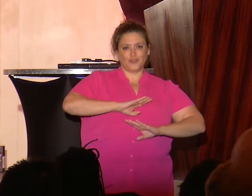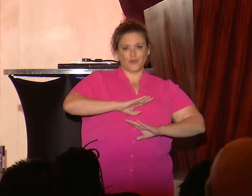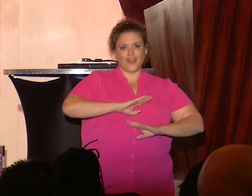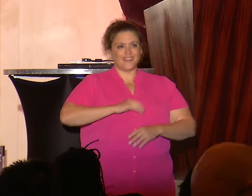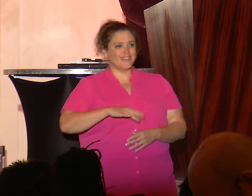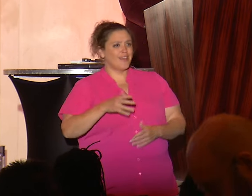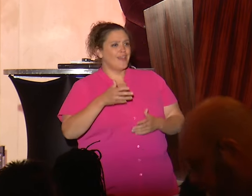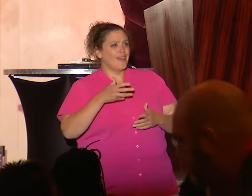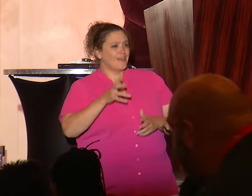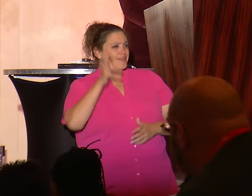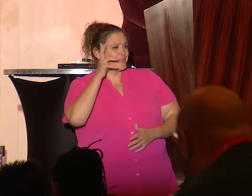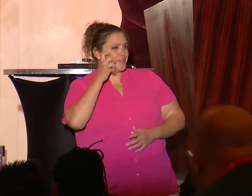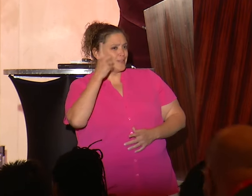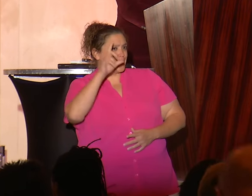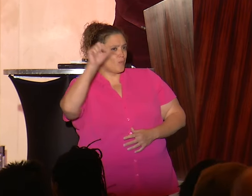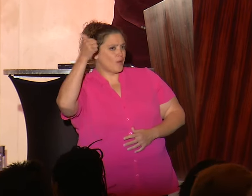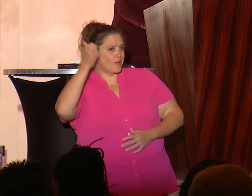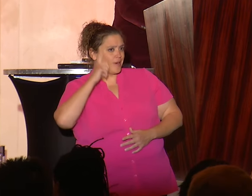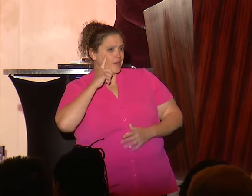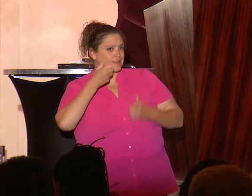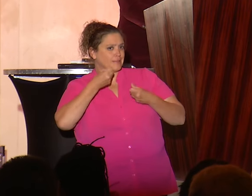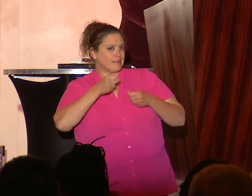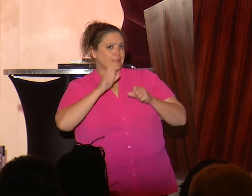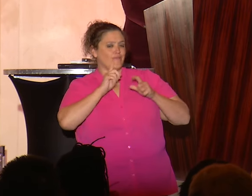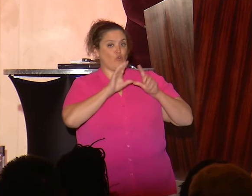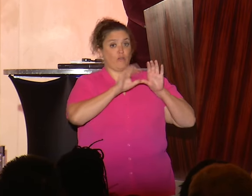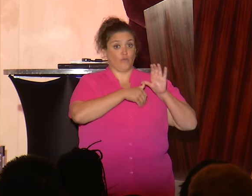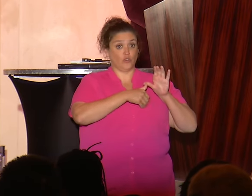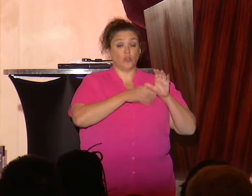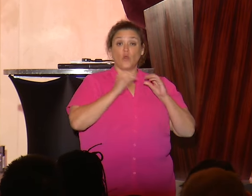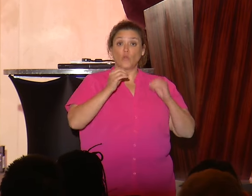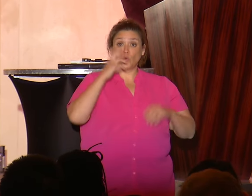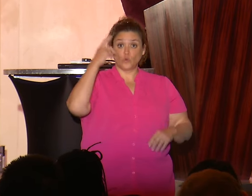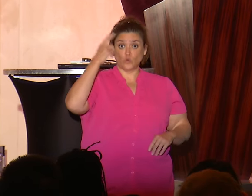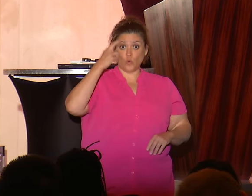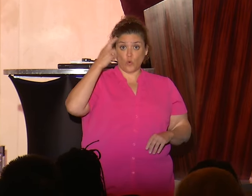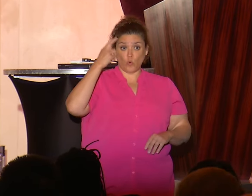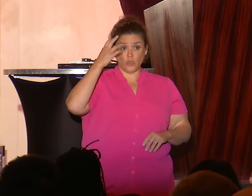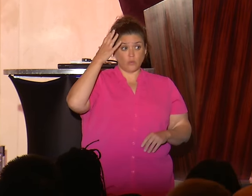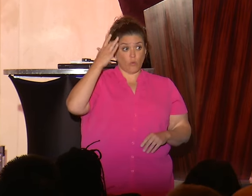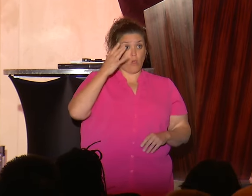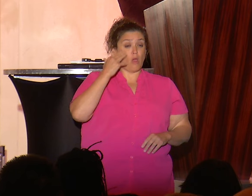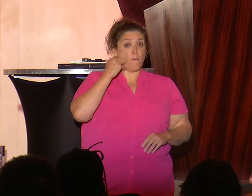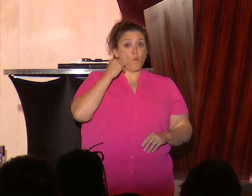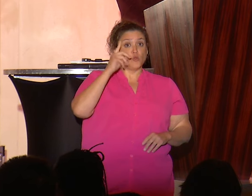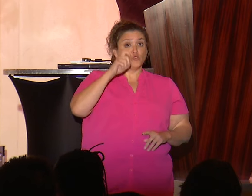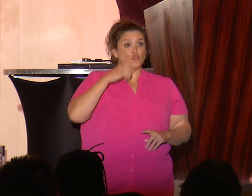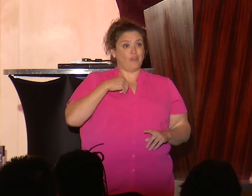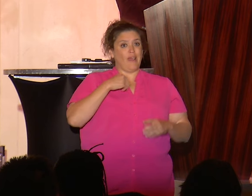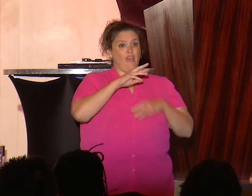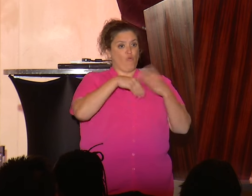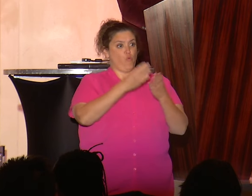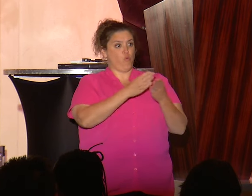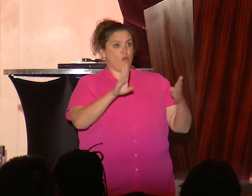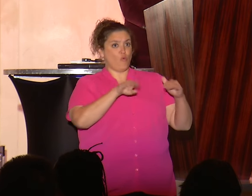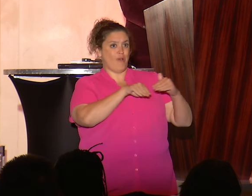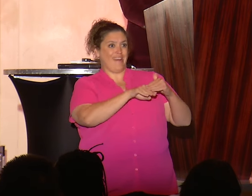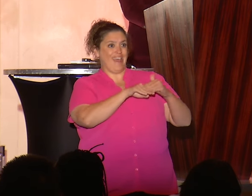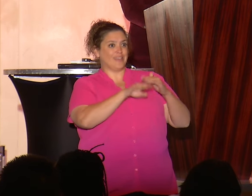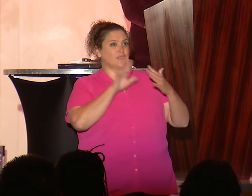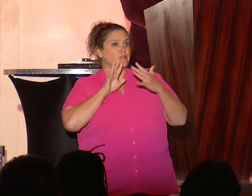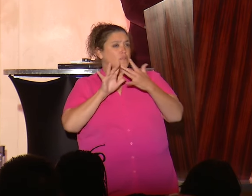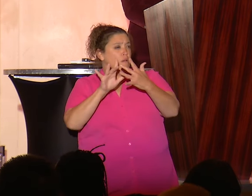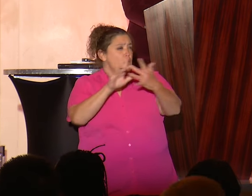else's conversion attempts. There's no reason why Mormons should have such global access to